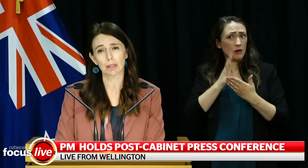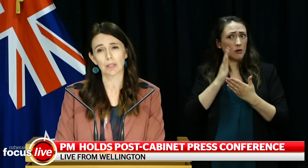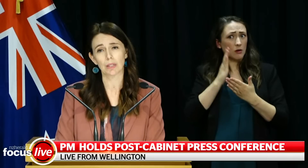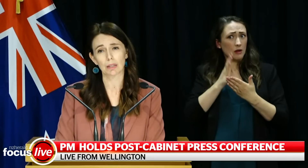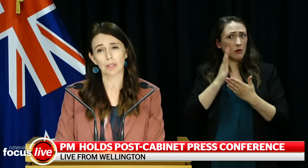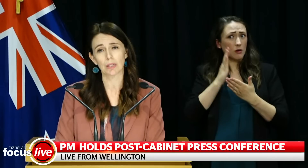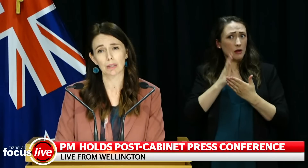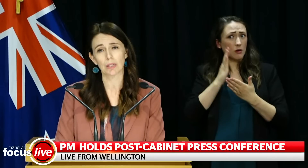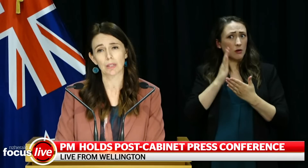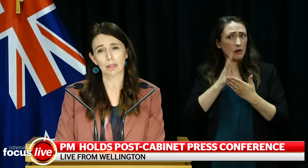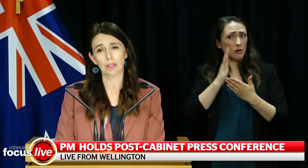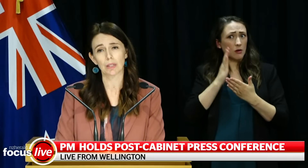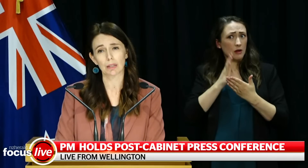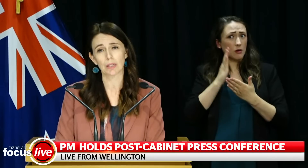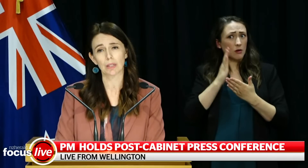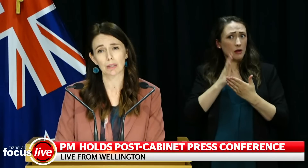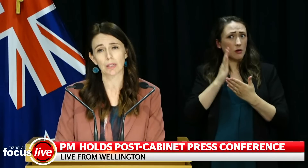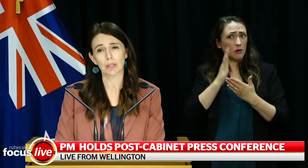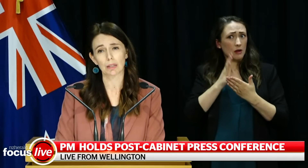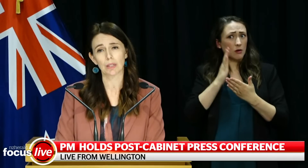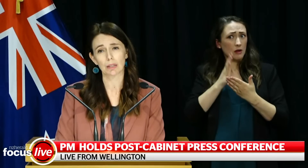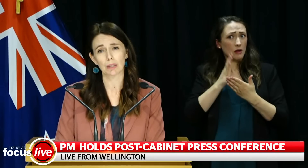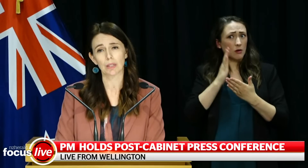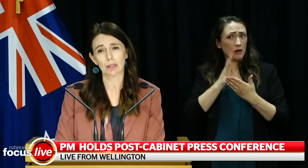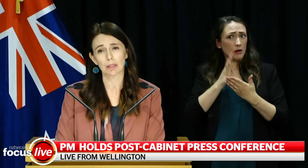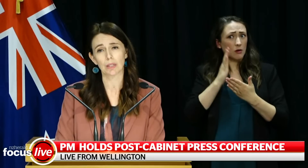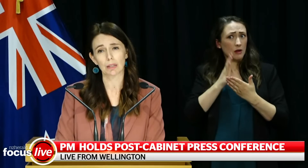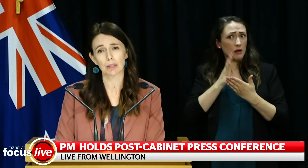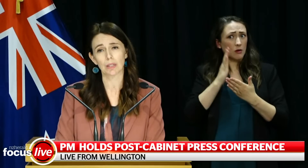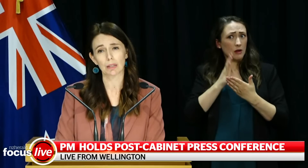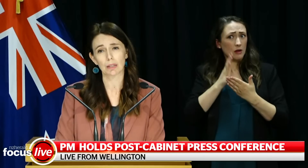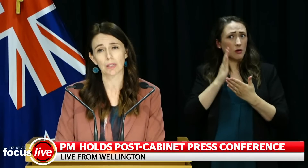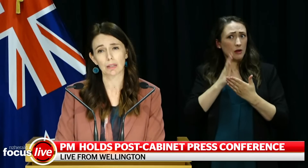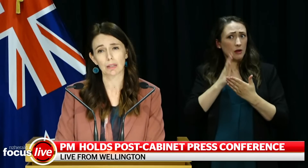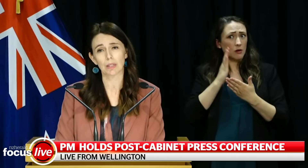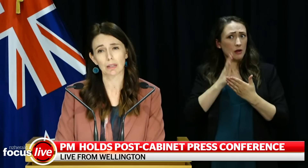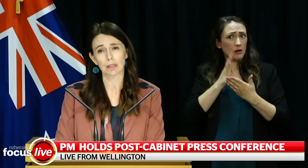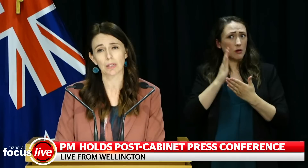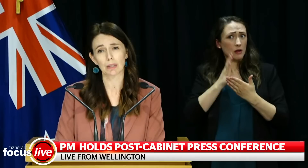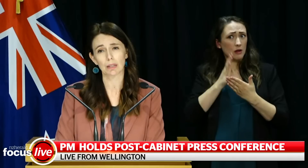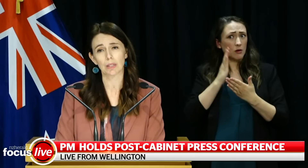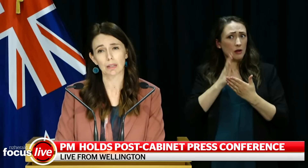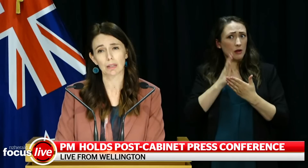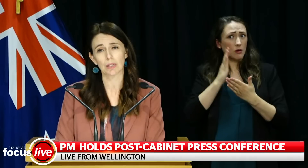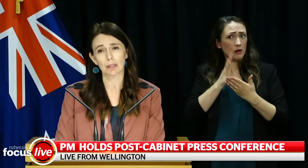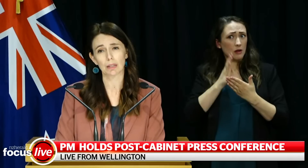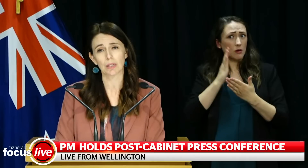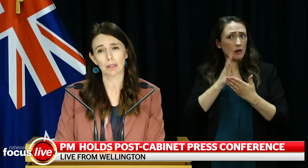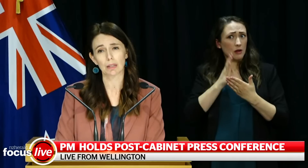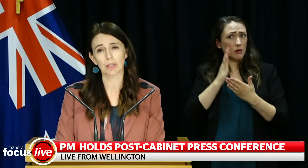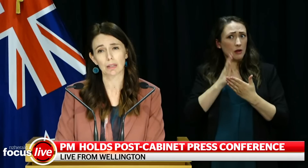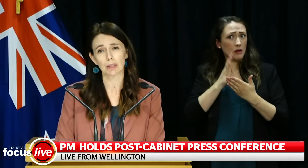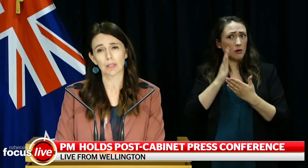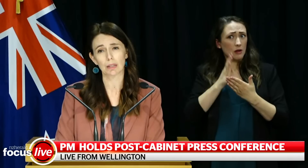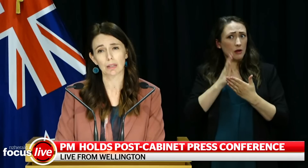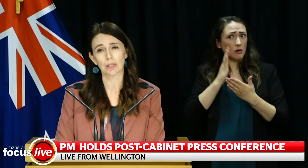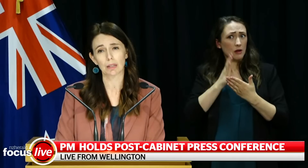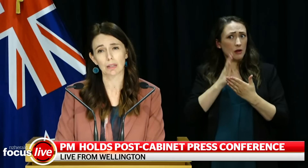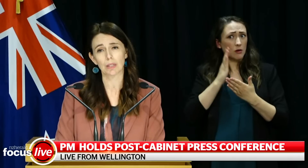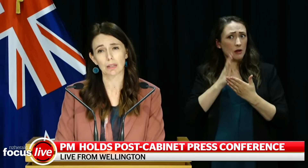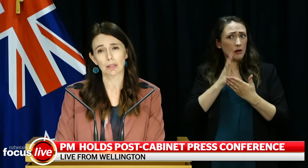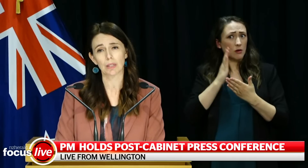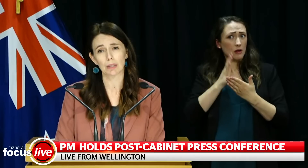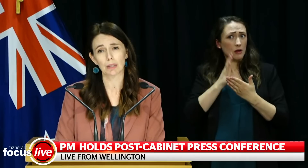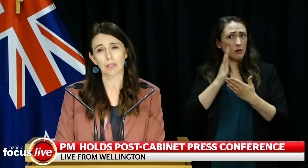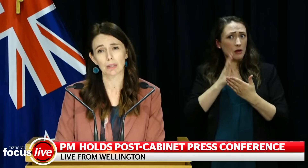been waiting probably for New Zealand's weather to get a little rosier, and we can see those numbers starting to pick up. So that will make a difference for a number of those